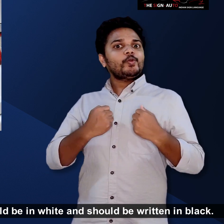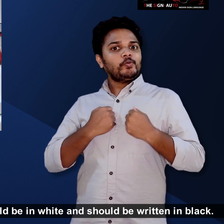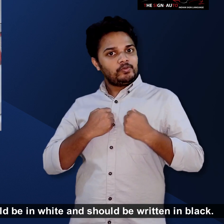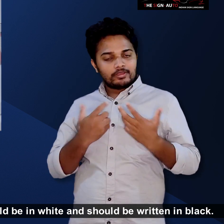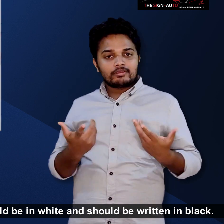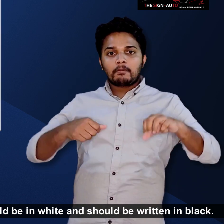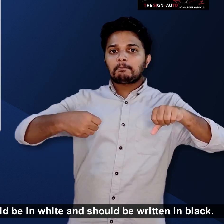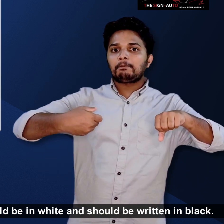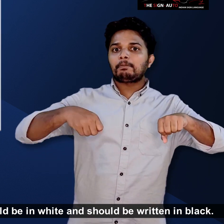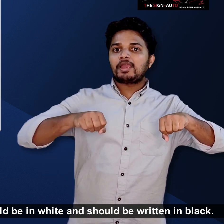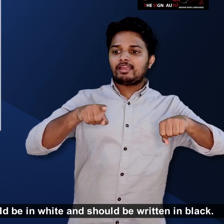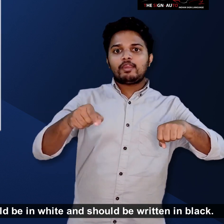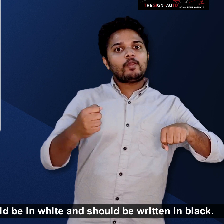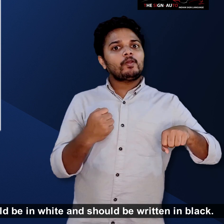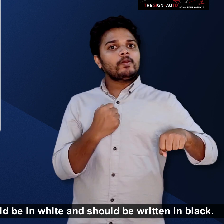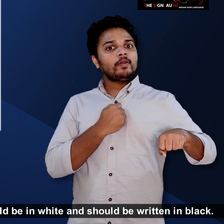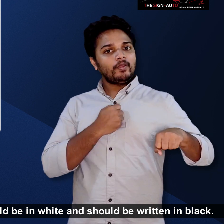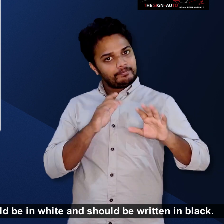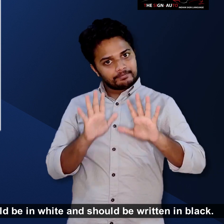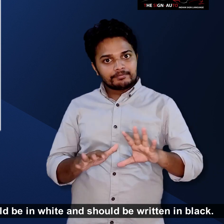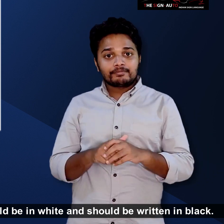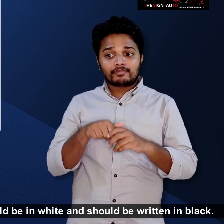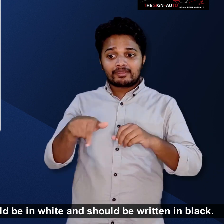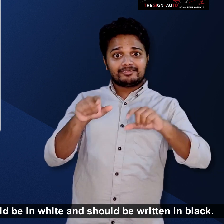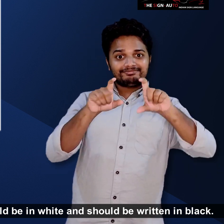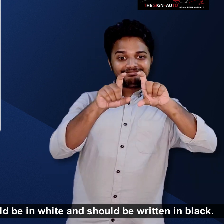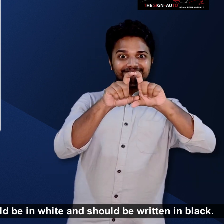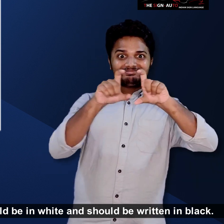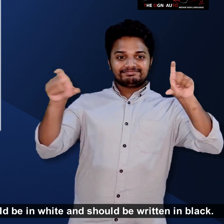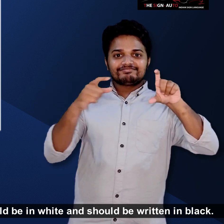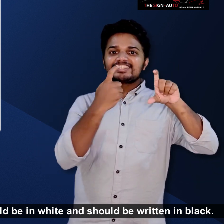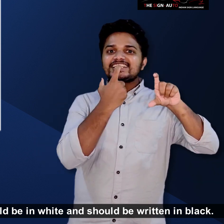if it is your own vehicle like bike or car it should be in white and should be written in black